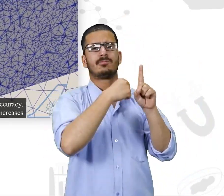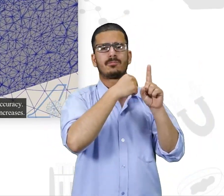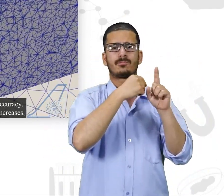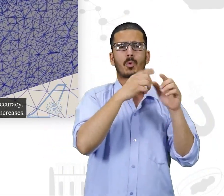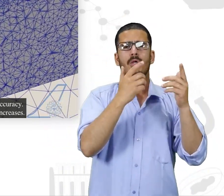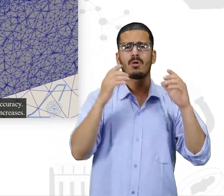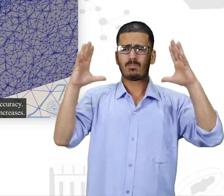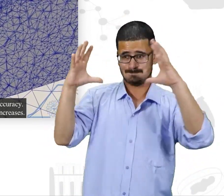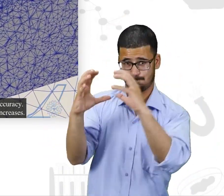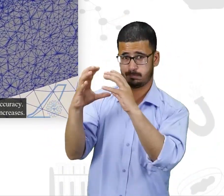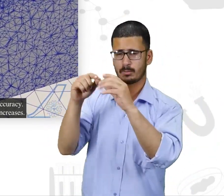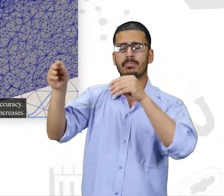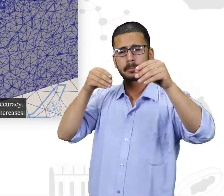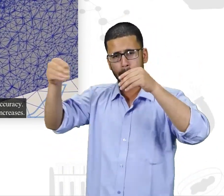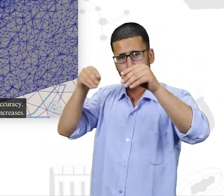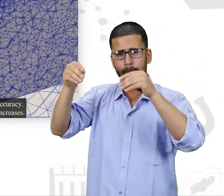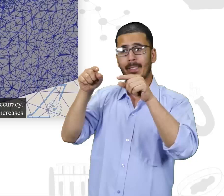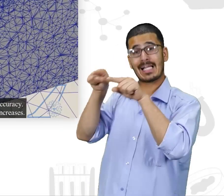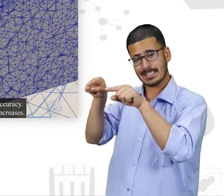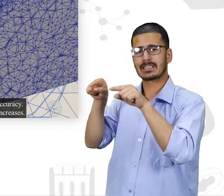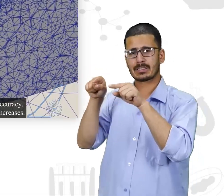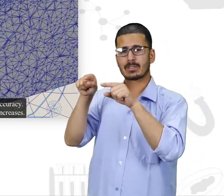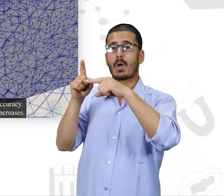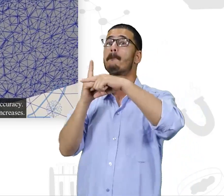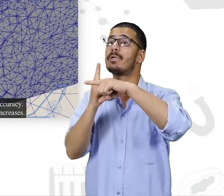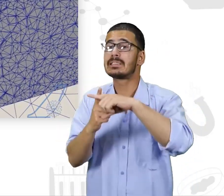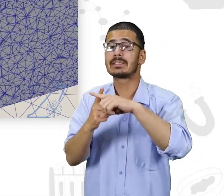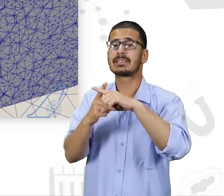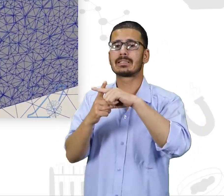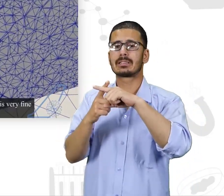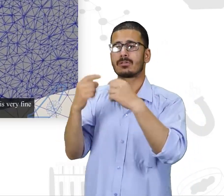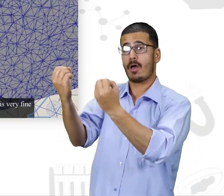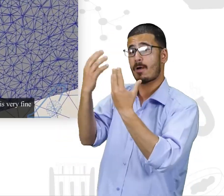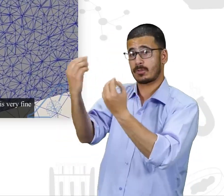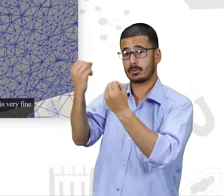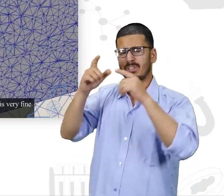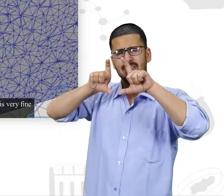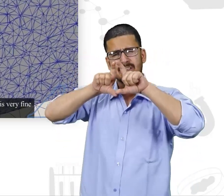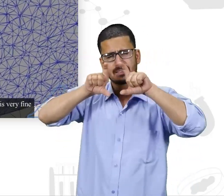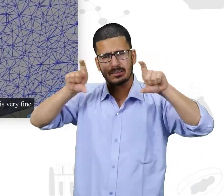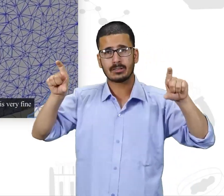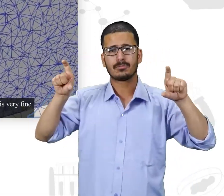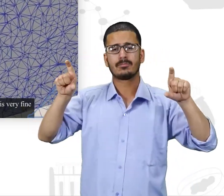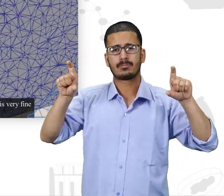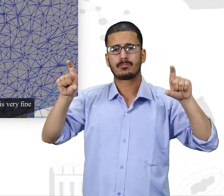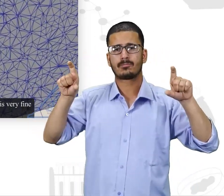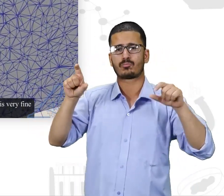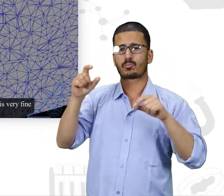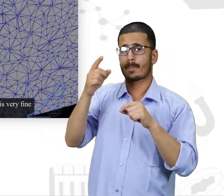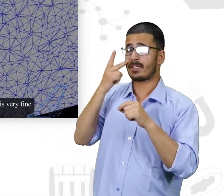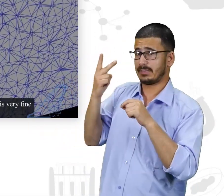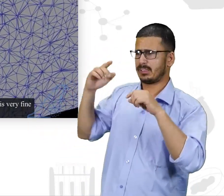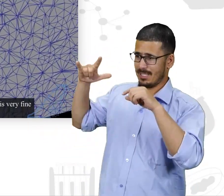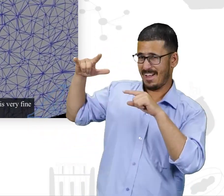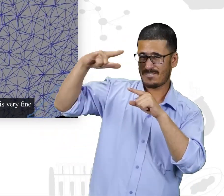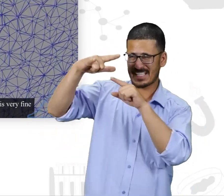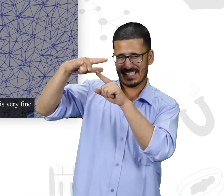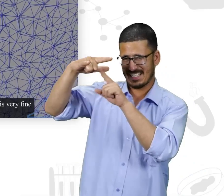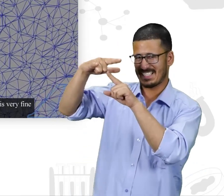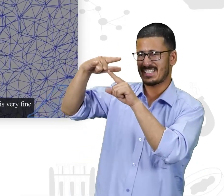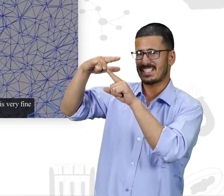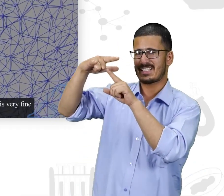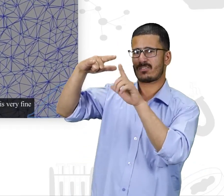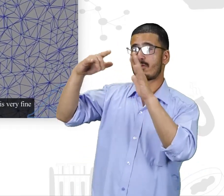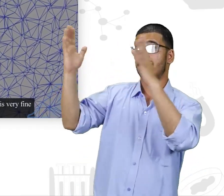the time taken to solve the flow problem also increases. The grid near the surface is intended to capture